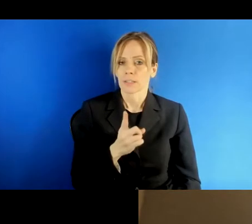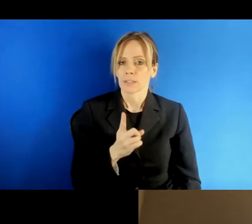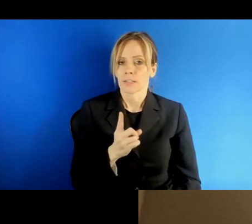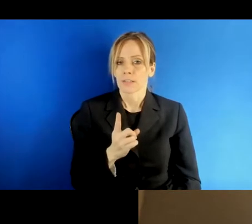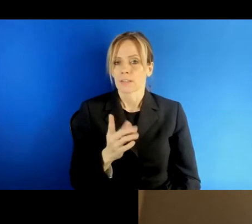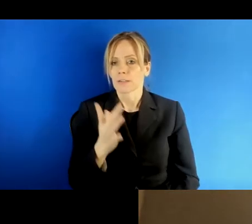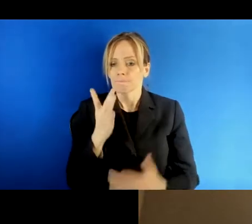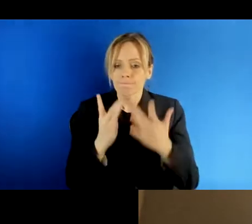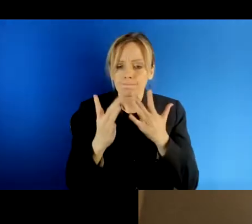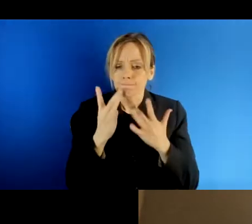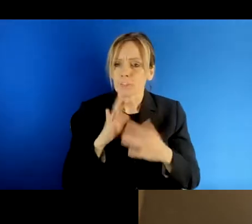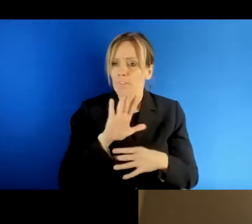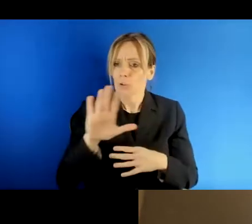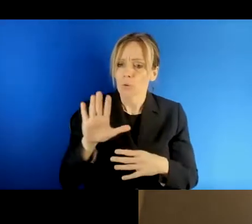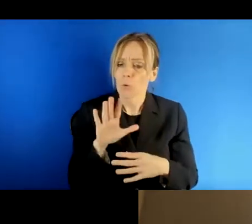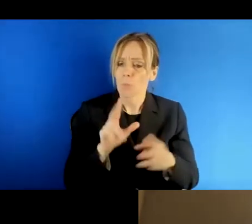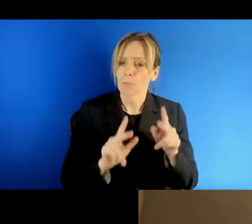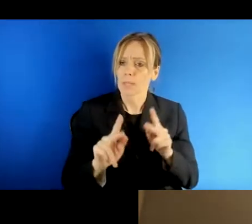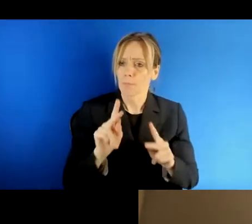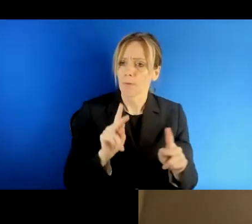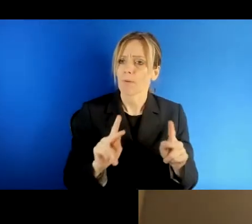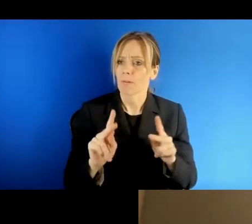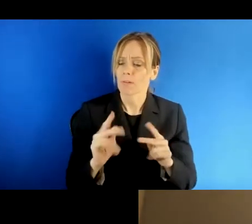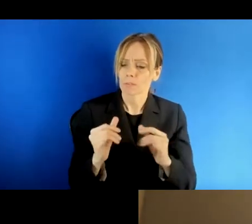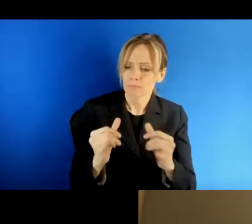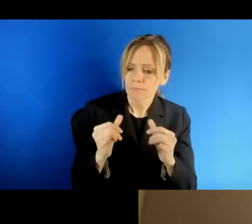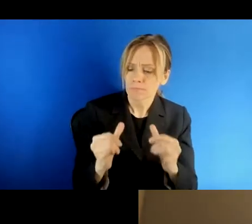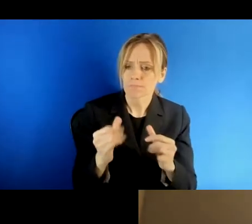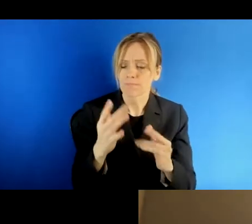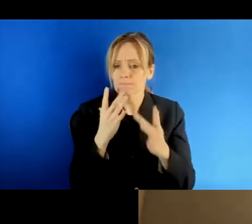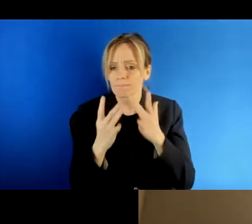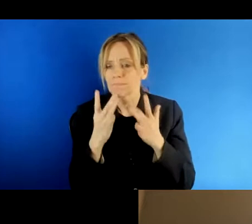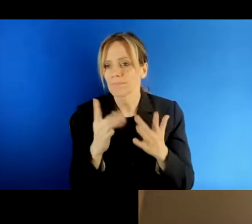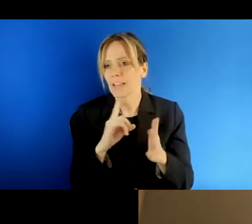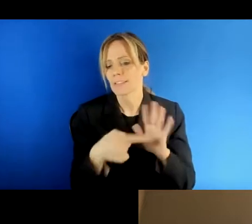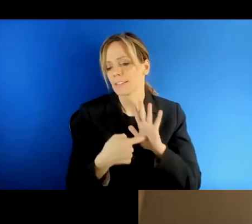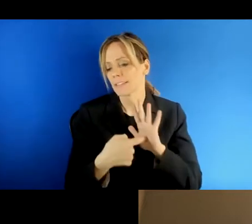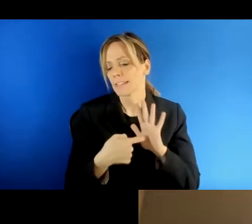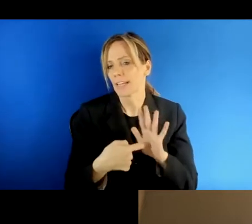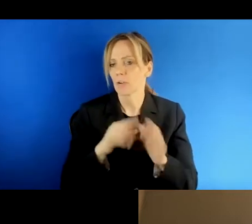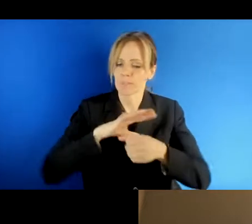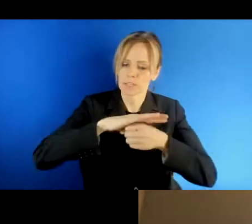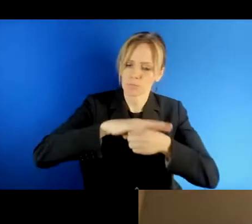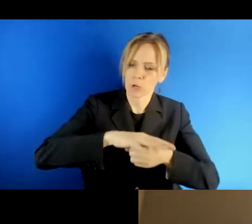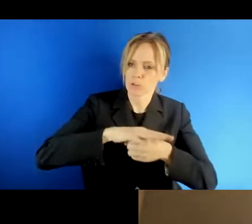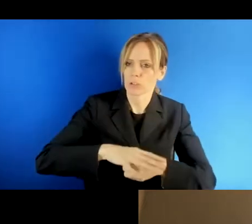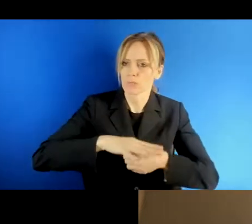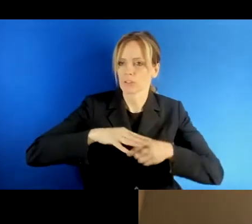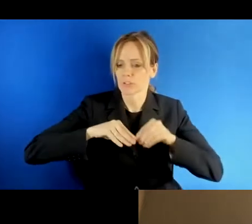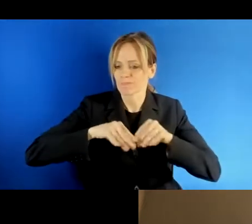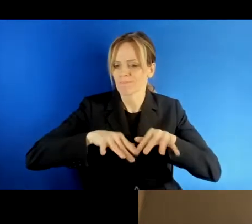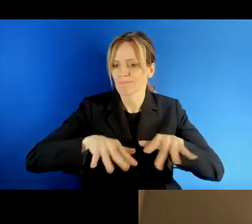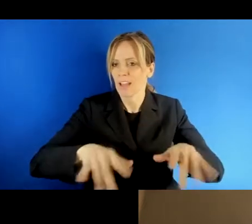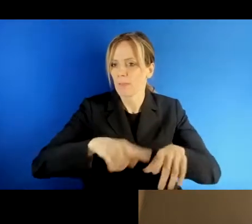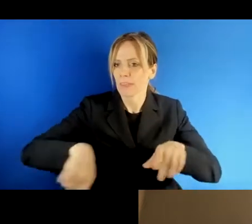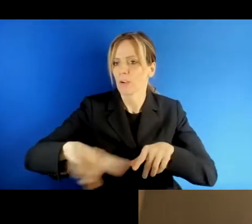own people on campus is this indicator of the oppressions that are happening out there to people like your